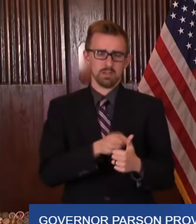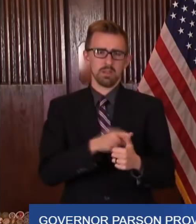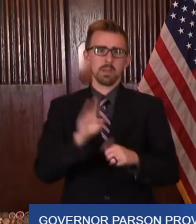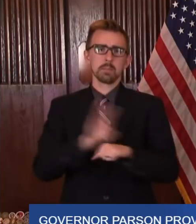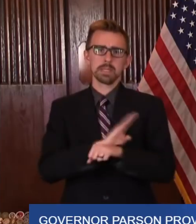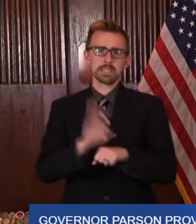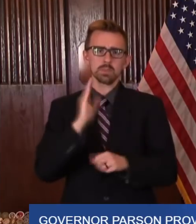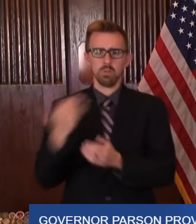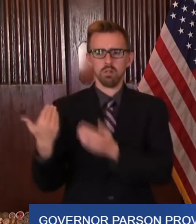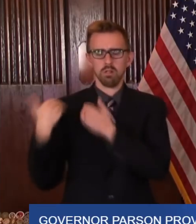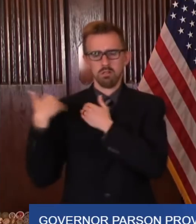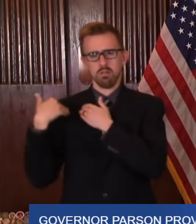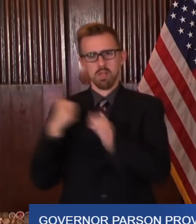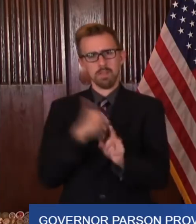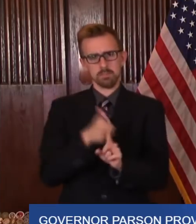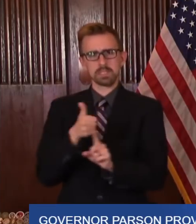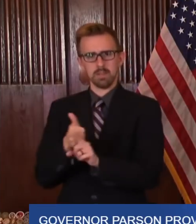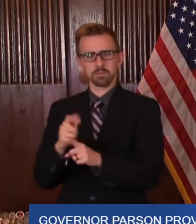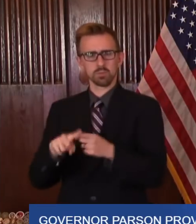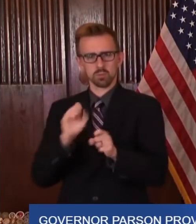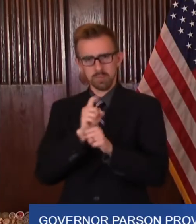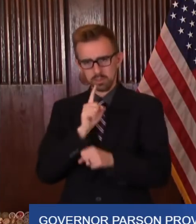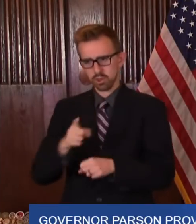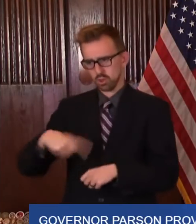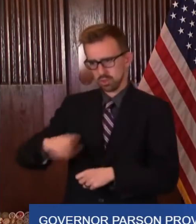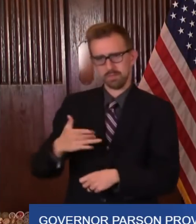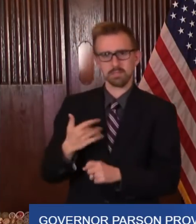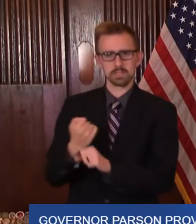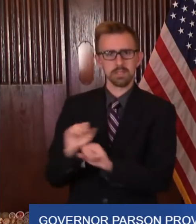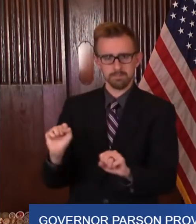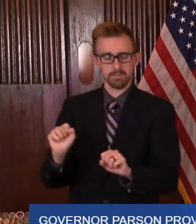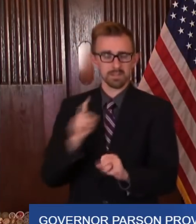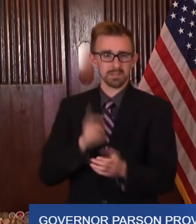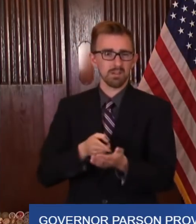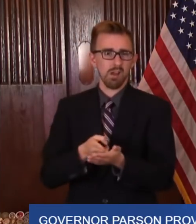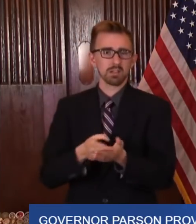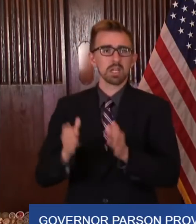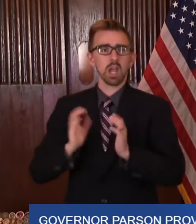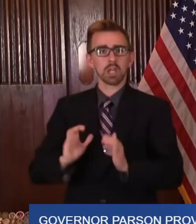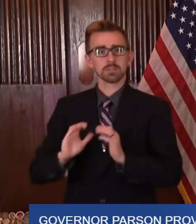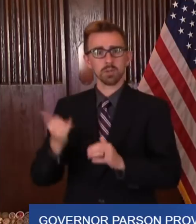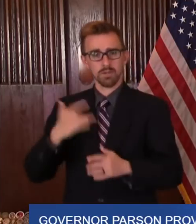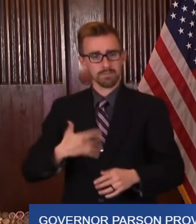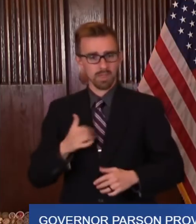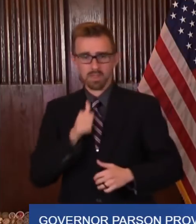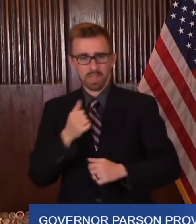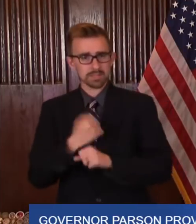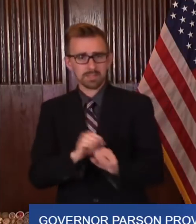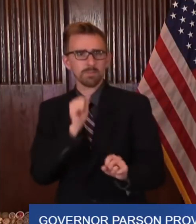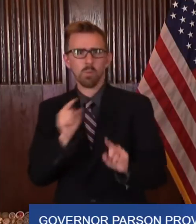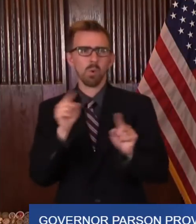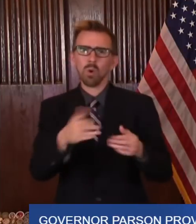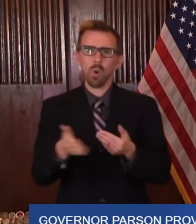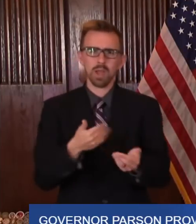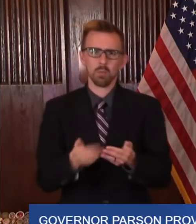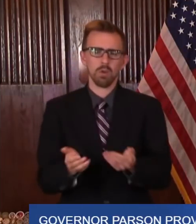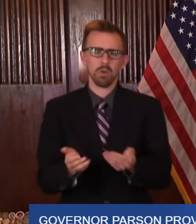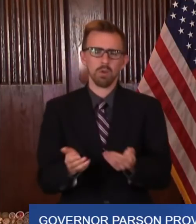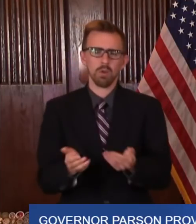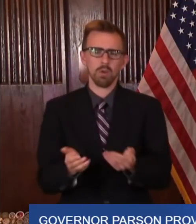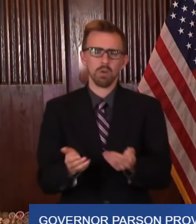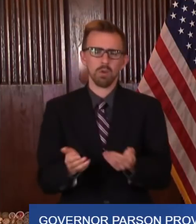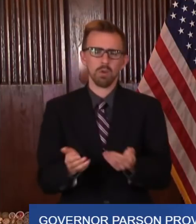will take it upon themselves to make sure the customers feel safe. And frankly, the customers are not going to go there if they don't feel safe. So I think it's going to